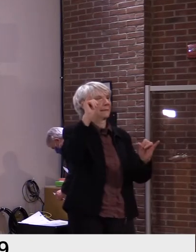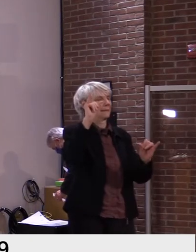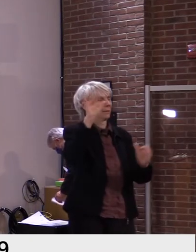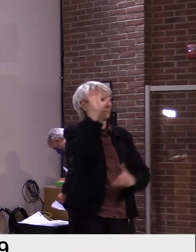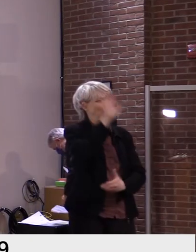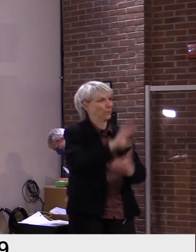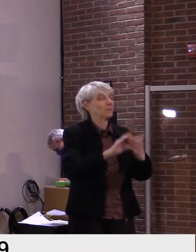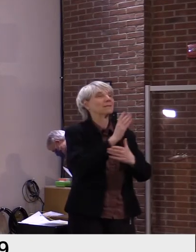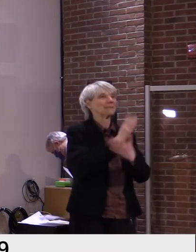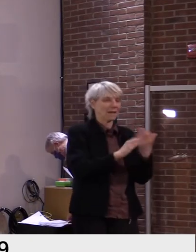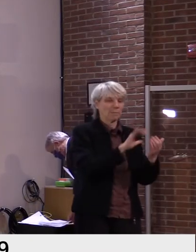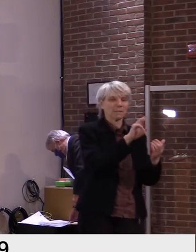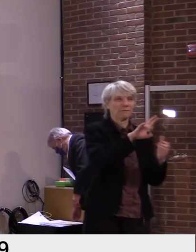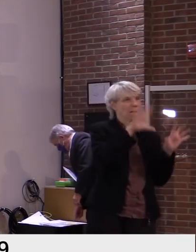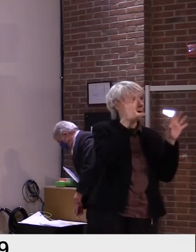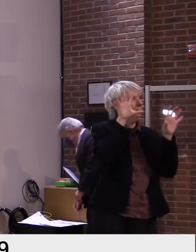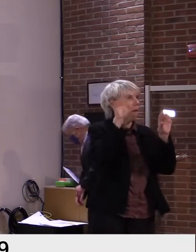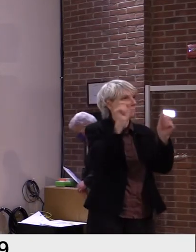confusion.